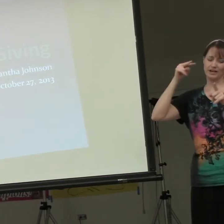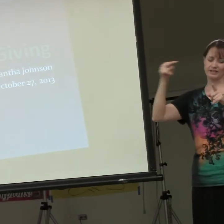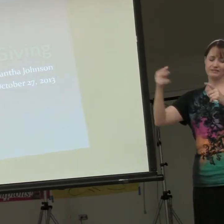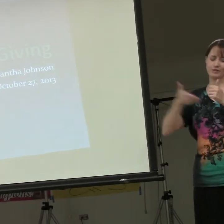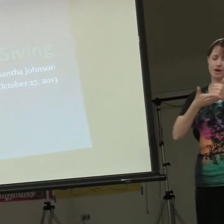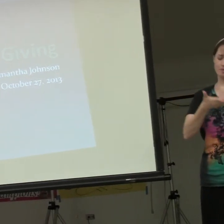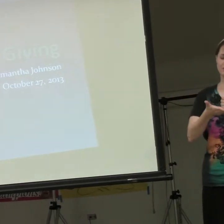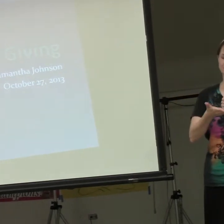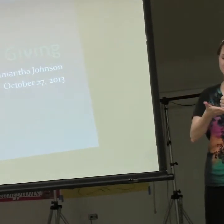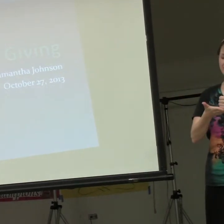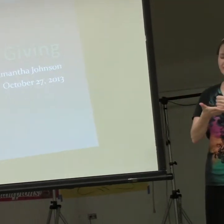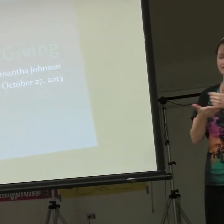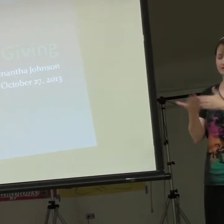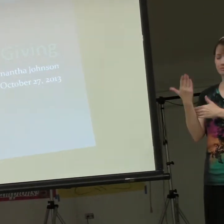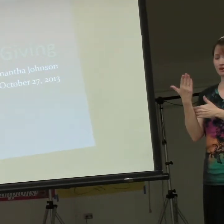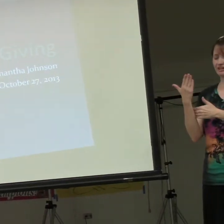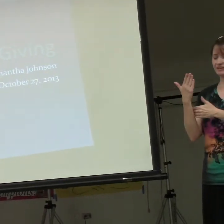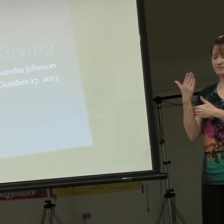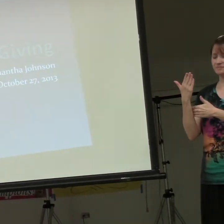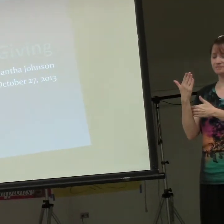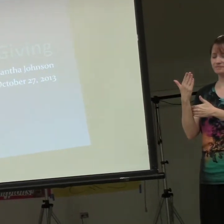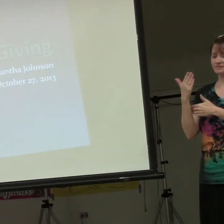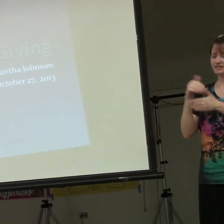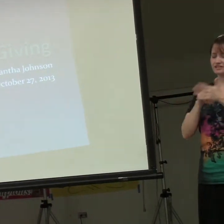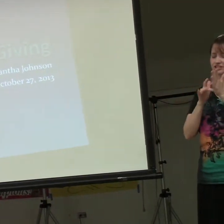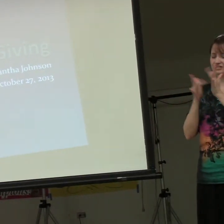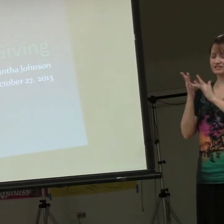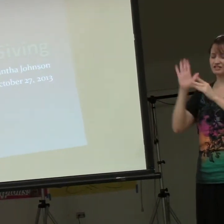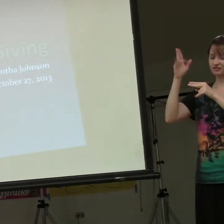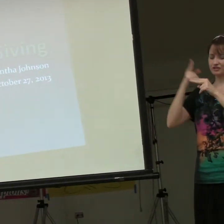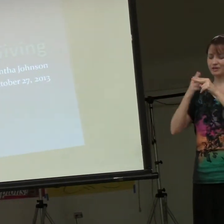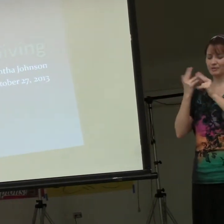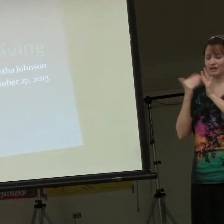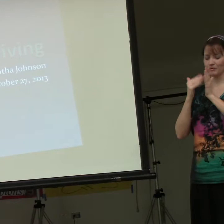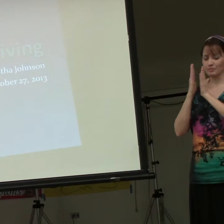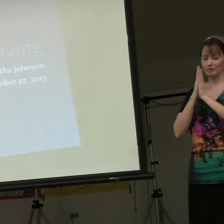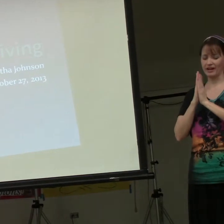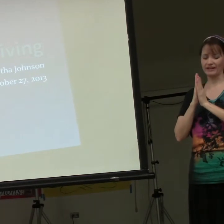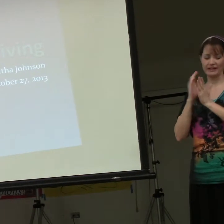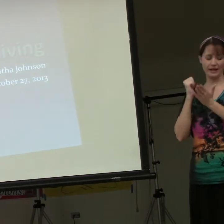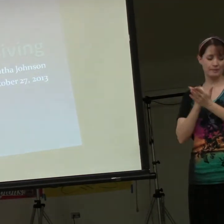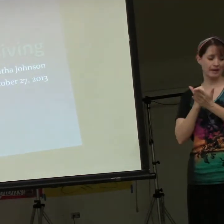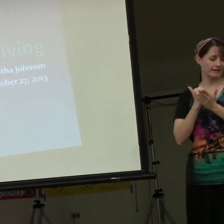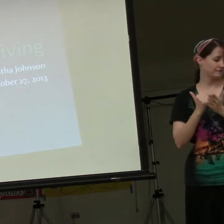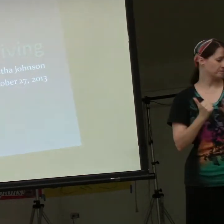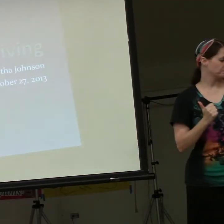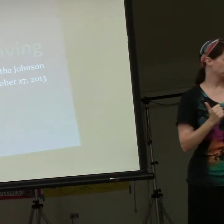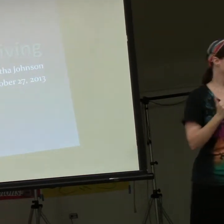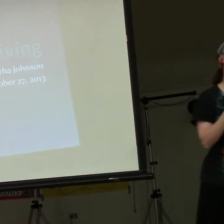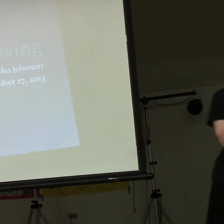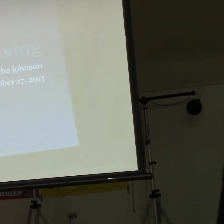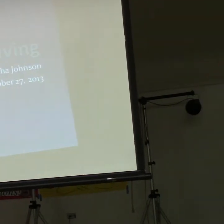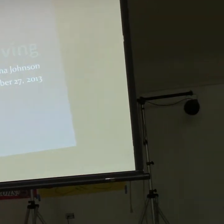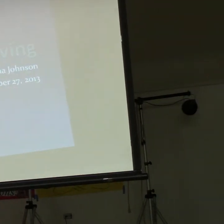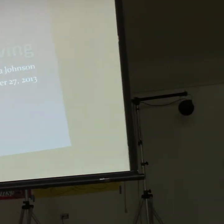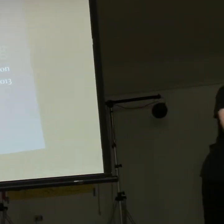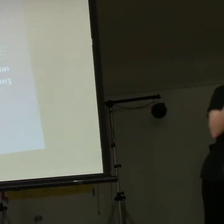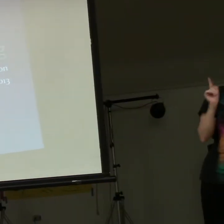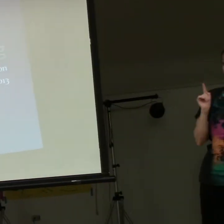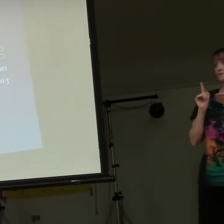perspective. So help us with that this morning. In Jesus, it's in your name again we pray. Amen. So last week